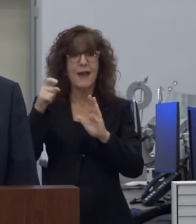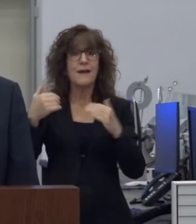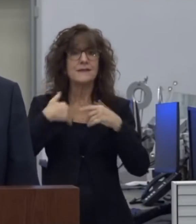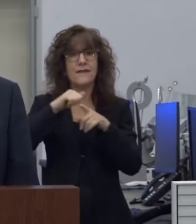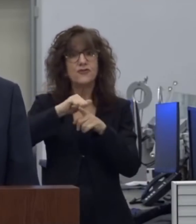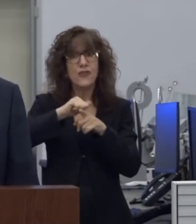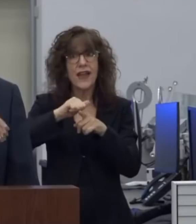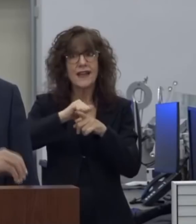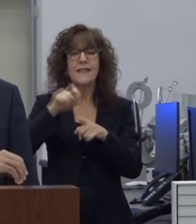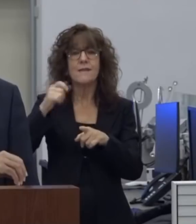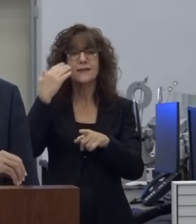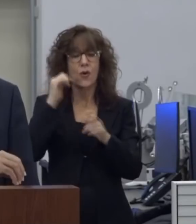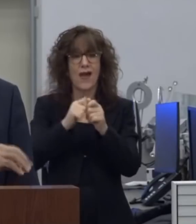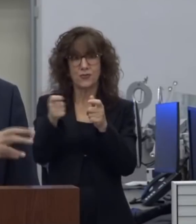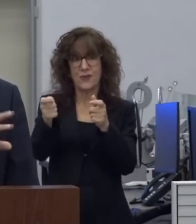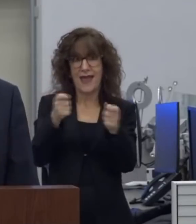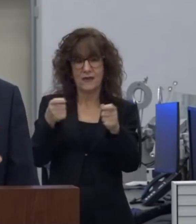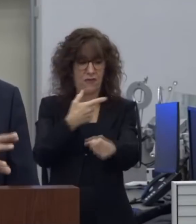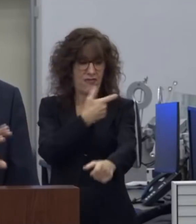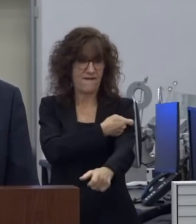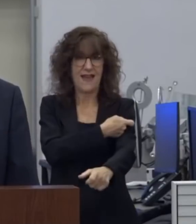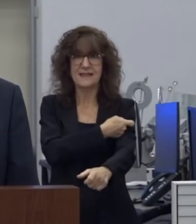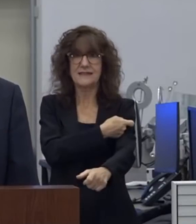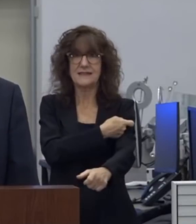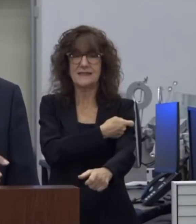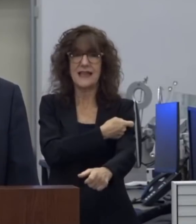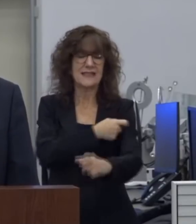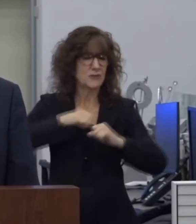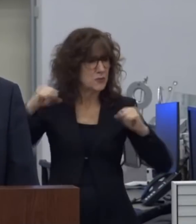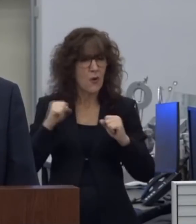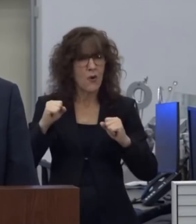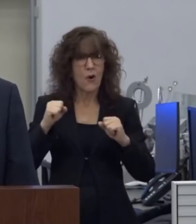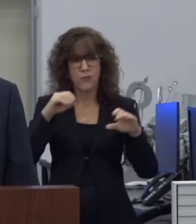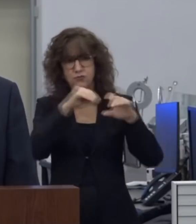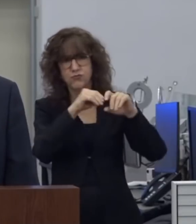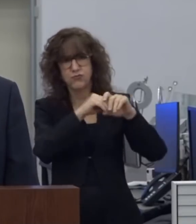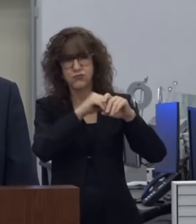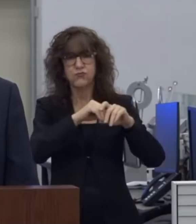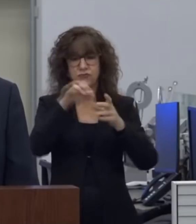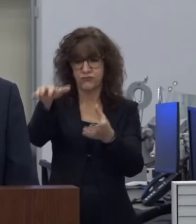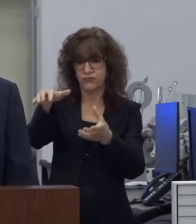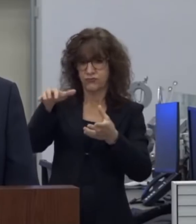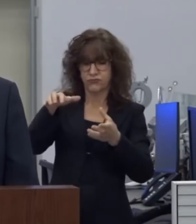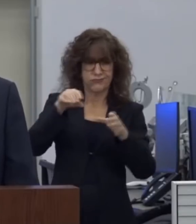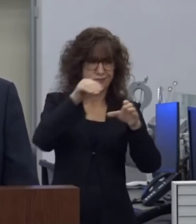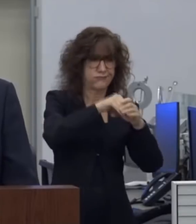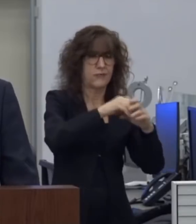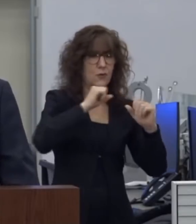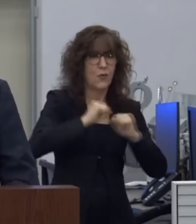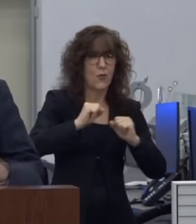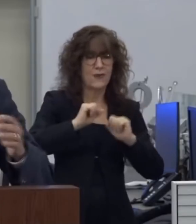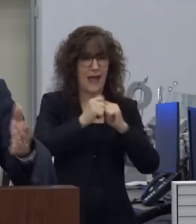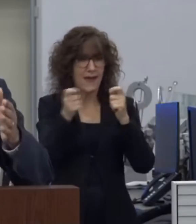training. They have to know how to handle the vaccine because it's in ultra cold storage. So when they get it, they need to know how to handle it, and they need